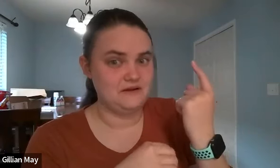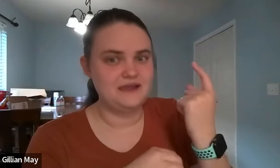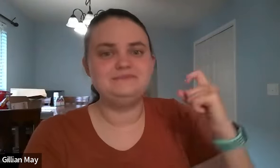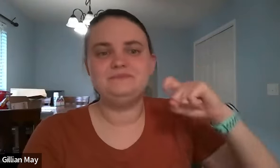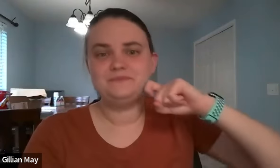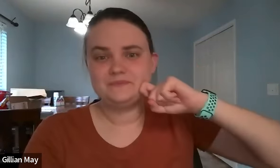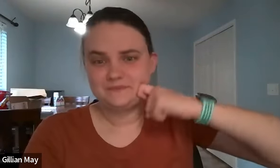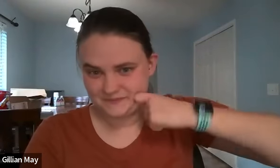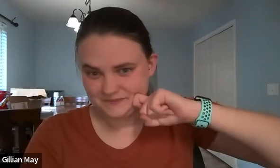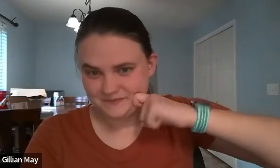right.